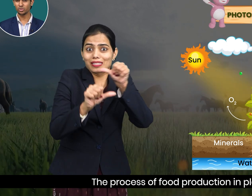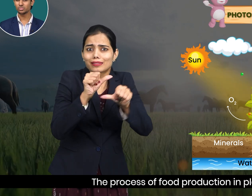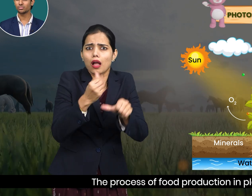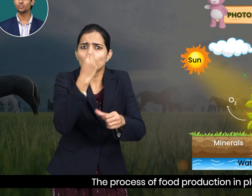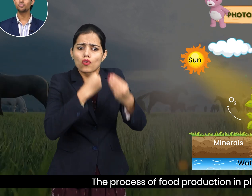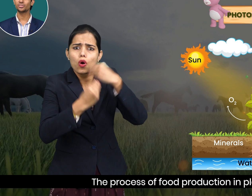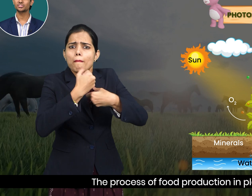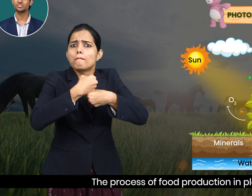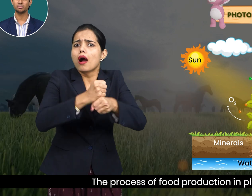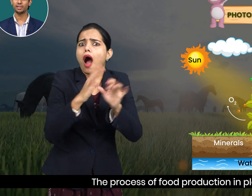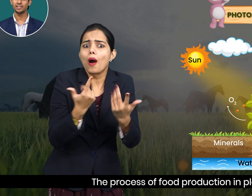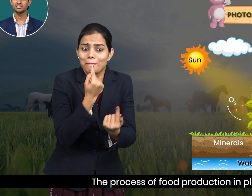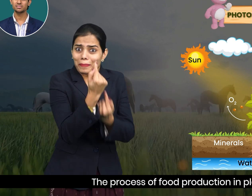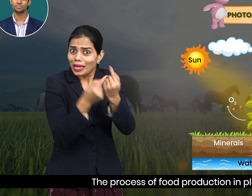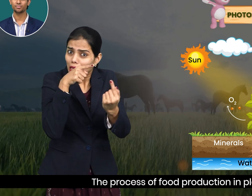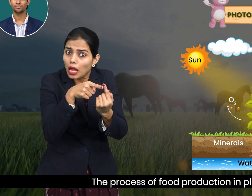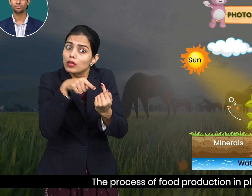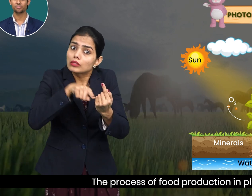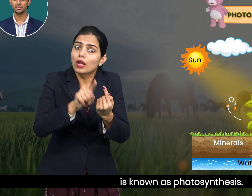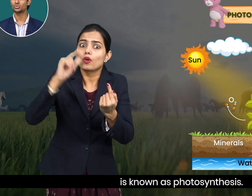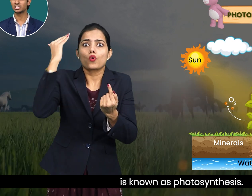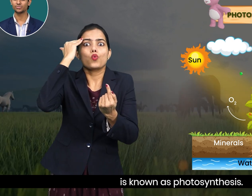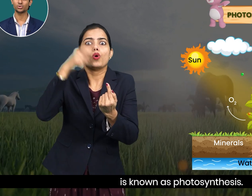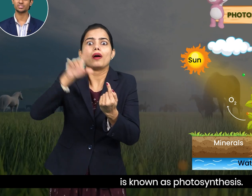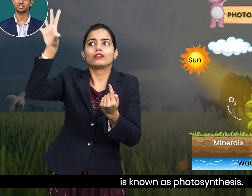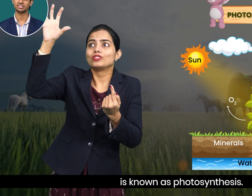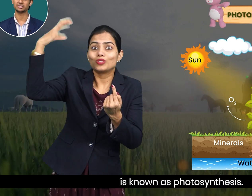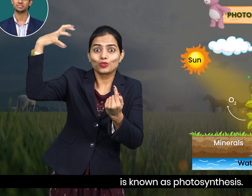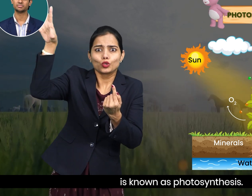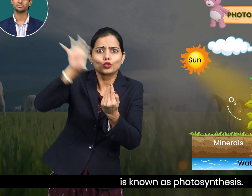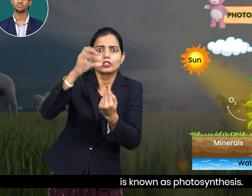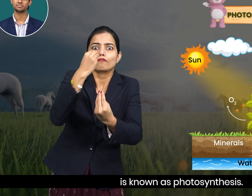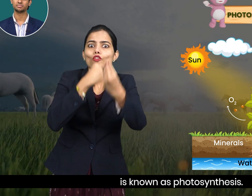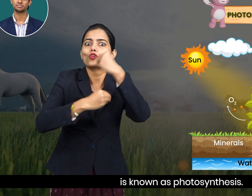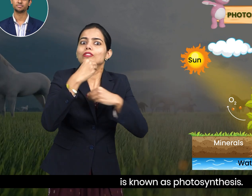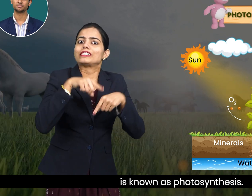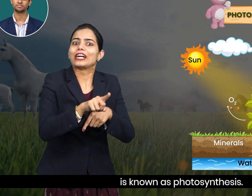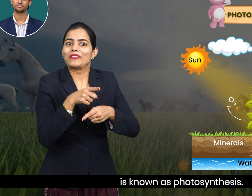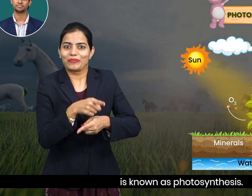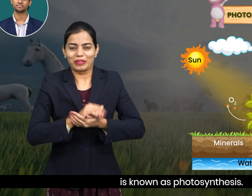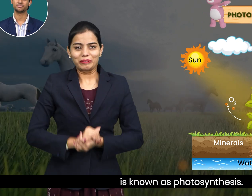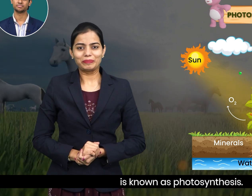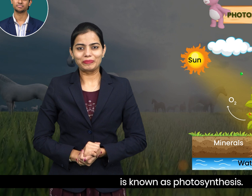The process of food production in plants is known as photosynthesis.